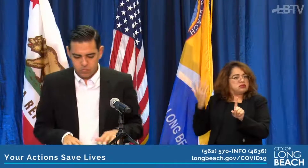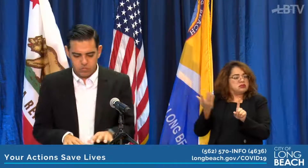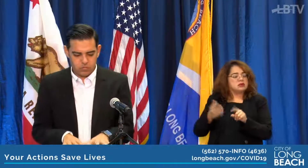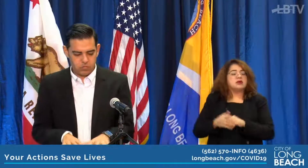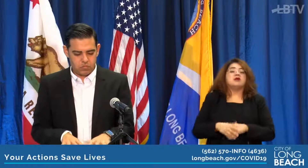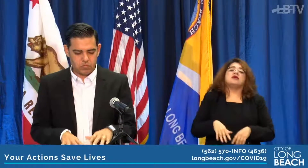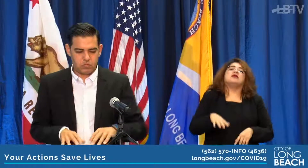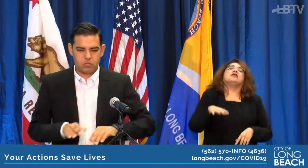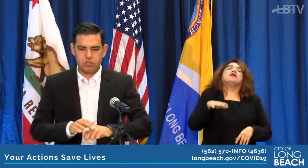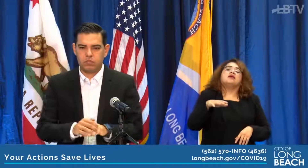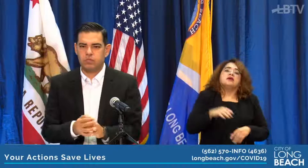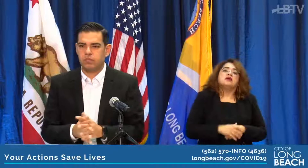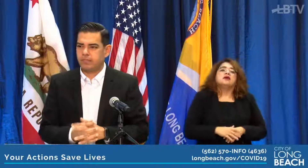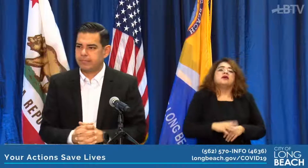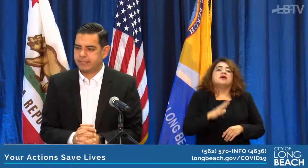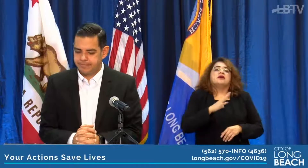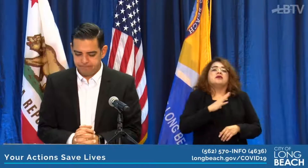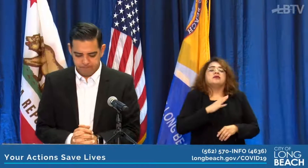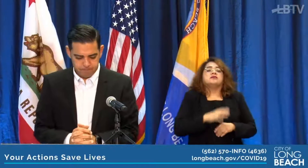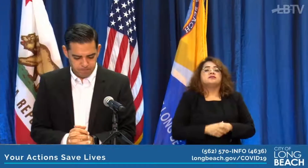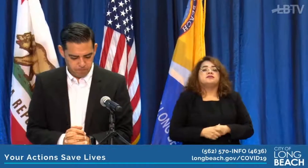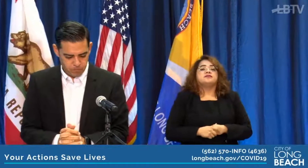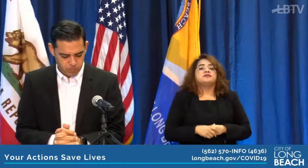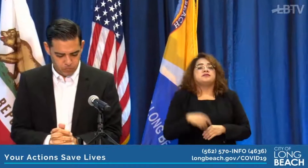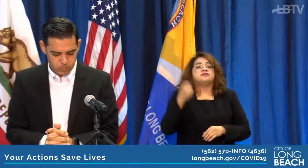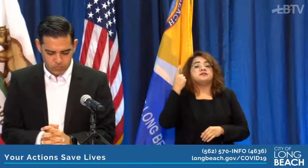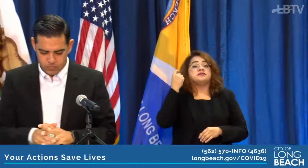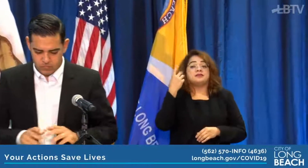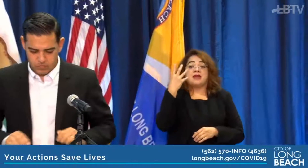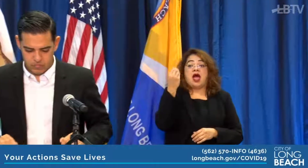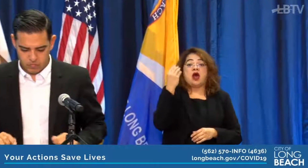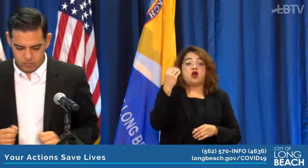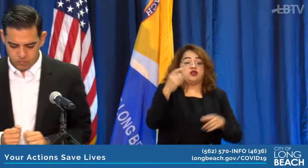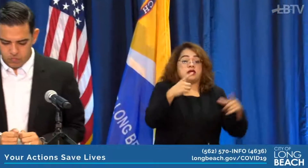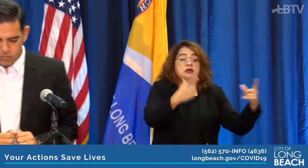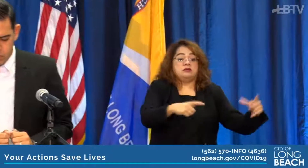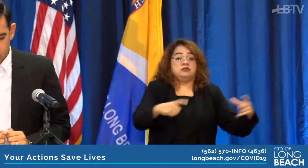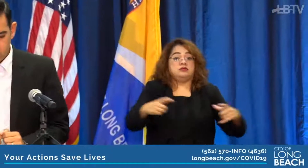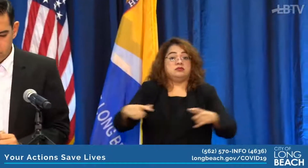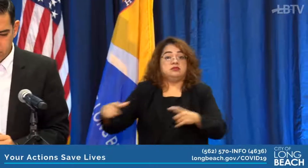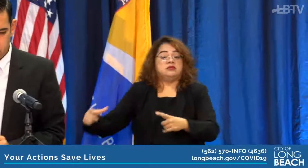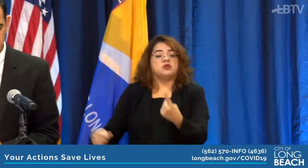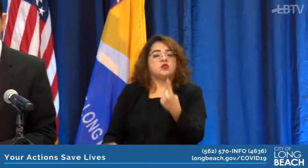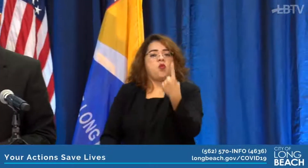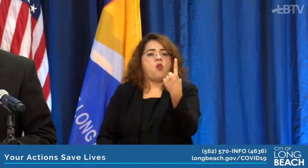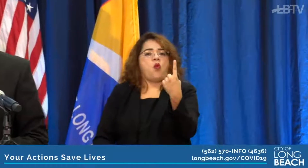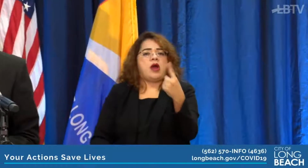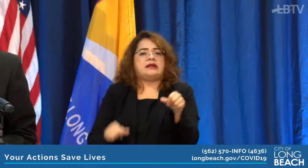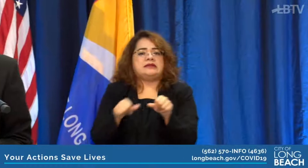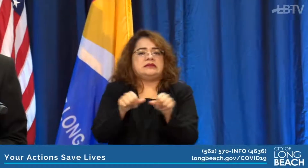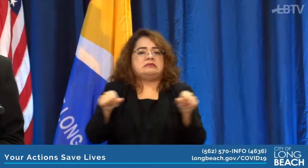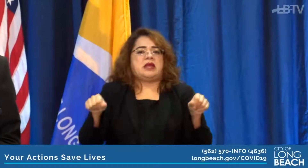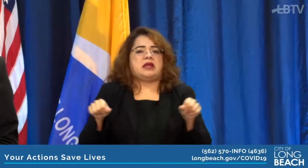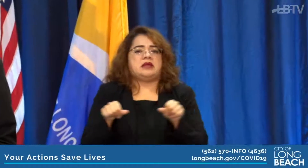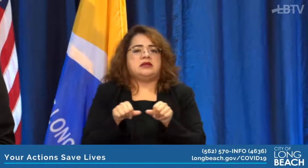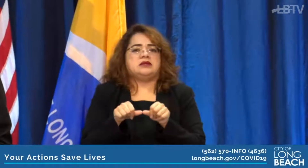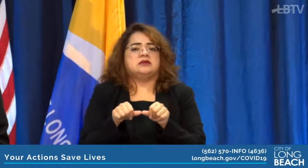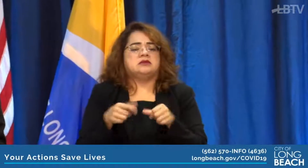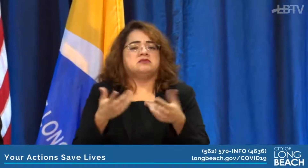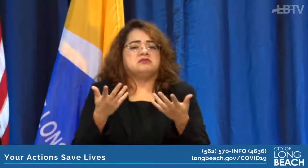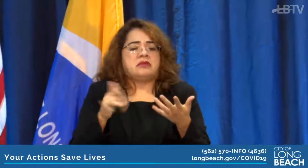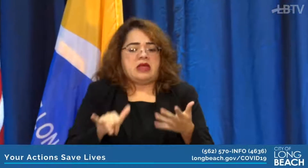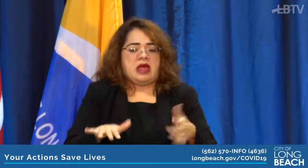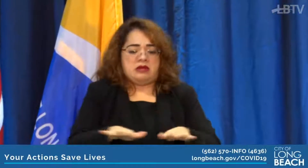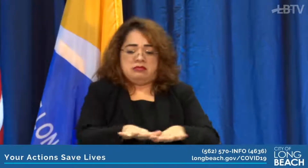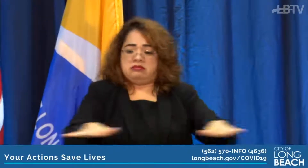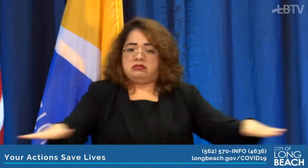Well, what we really see with outdoor dining is it is the one space of any business that is allowed to be open